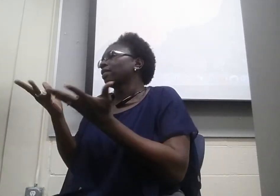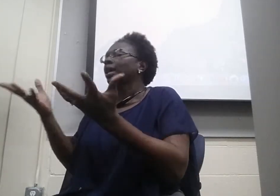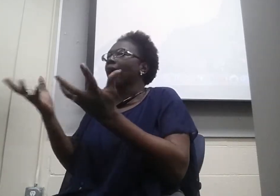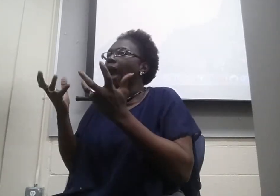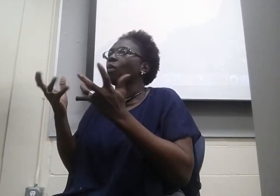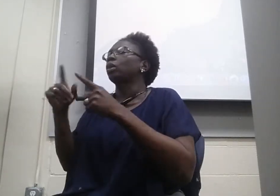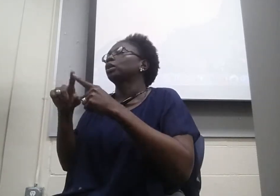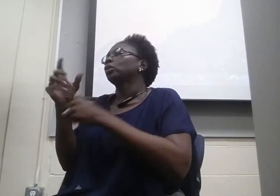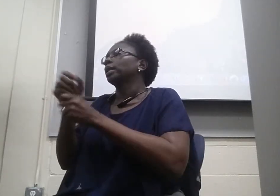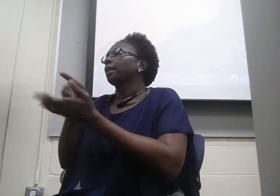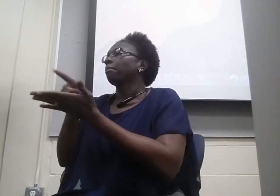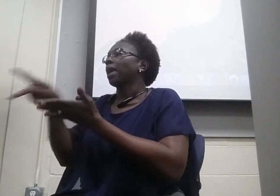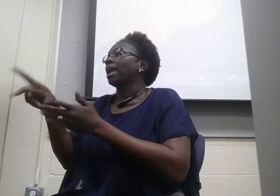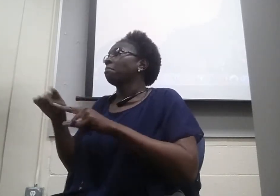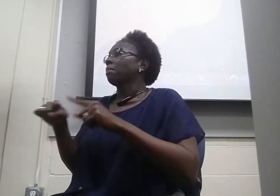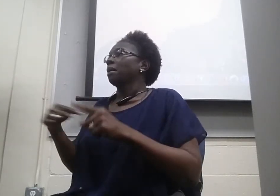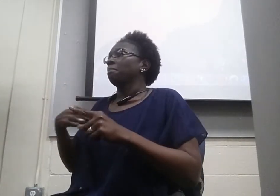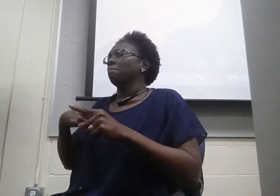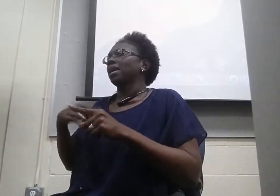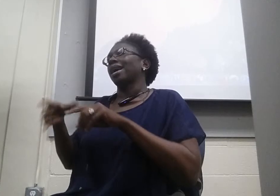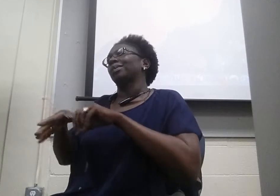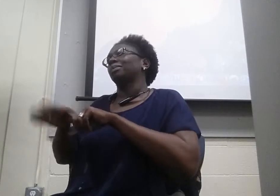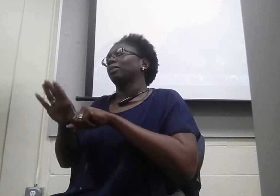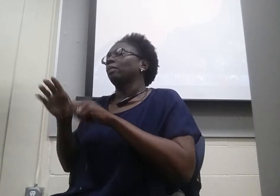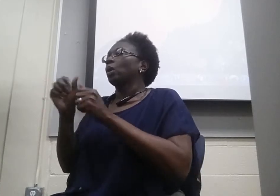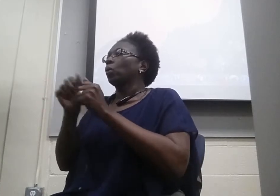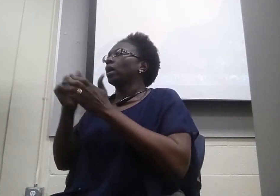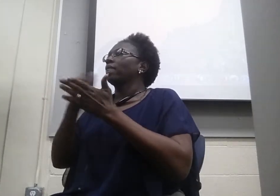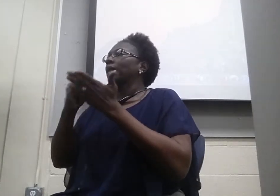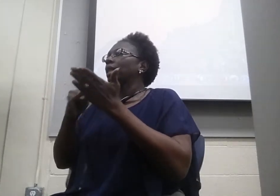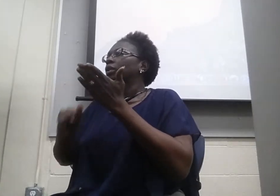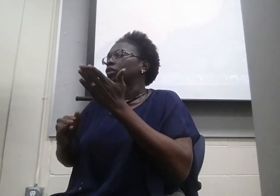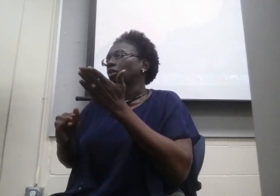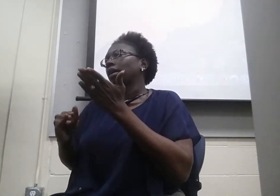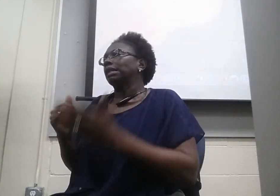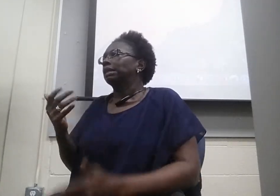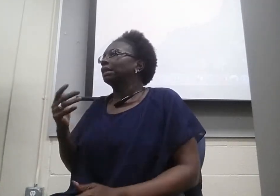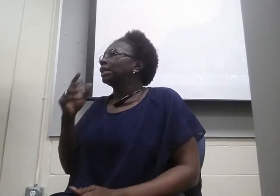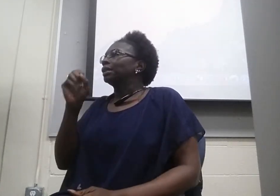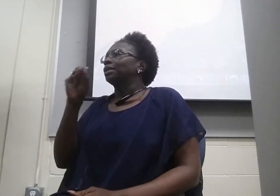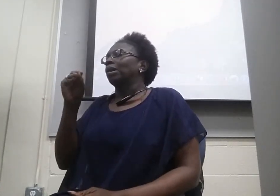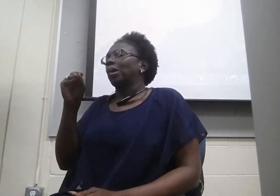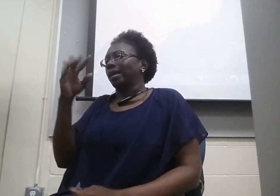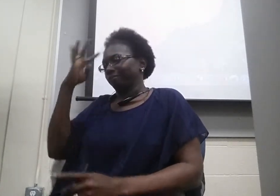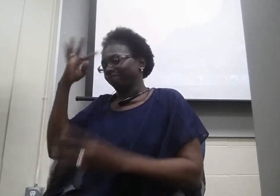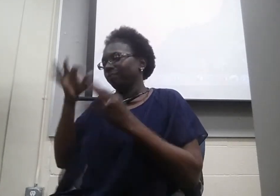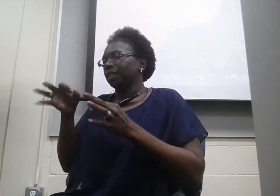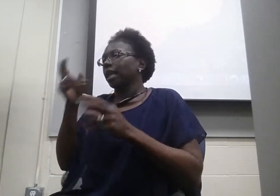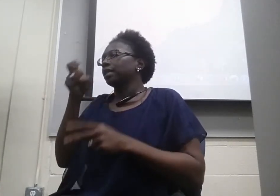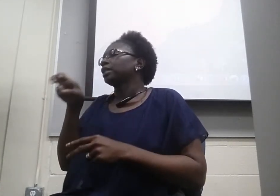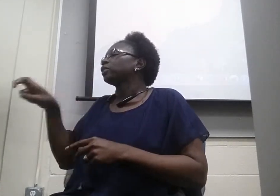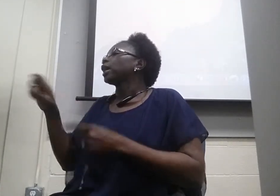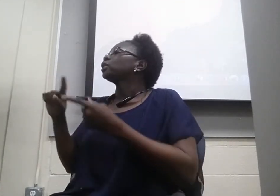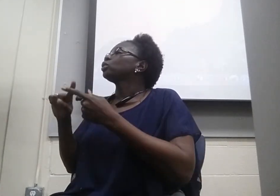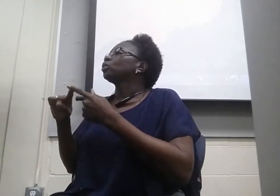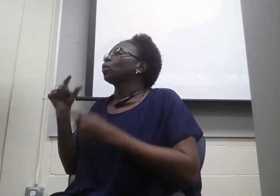a good enough illustrator at that time to know I could make a living doing it, so I did graphic design. So, but I started these